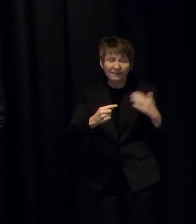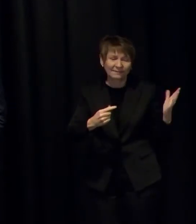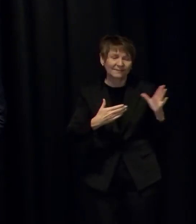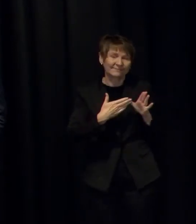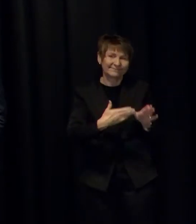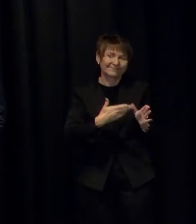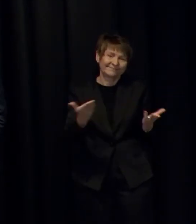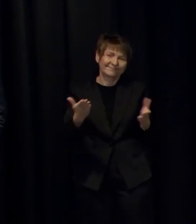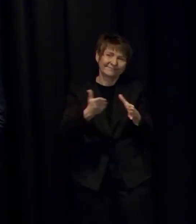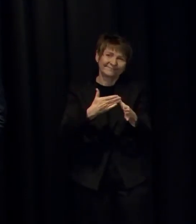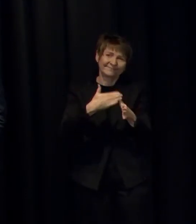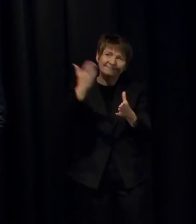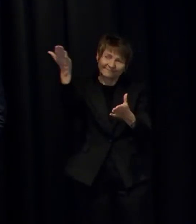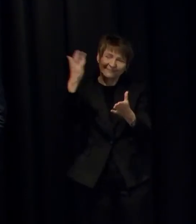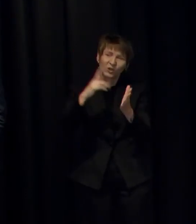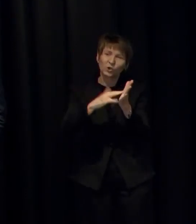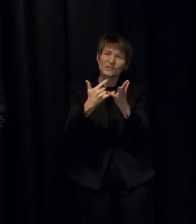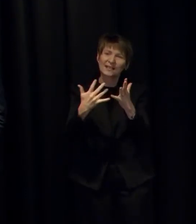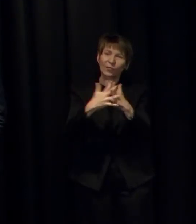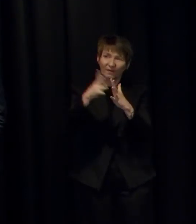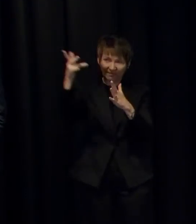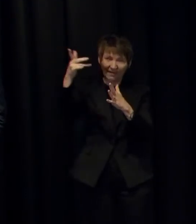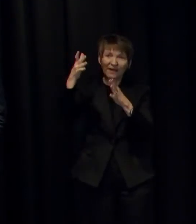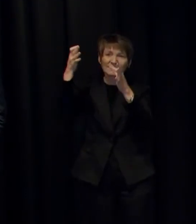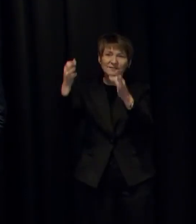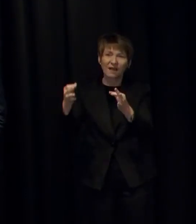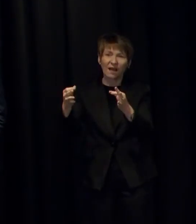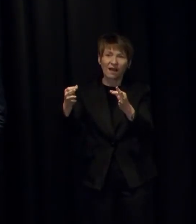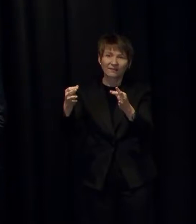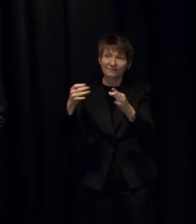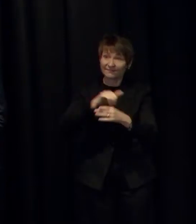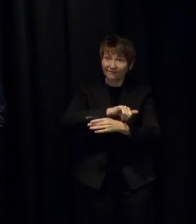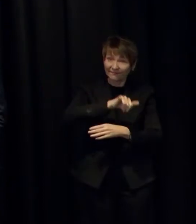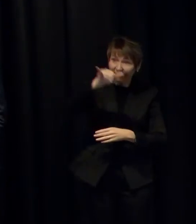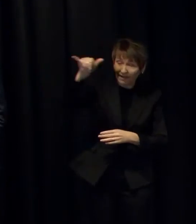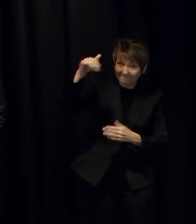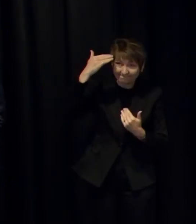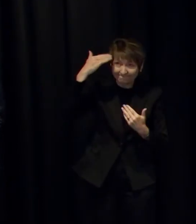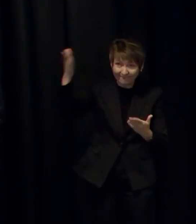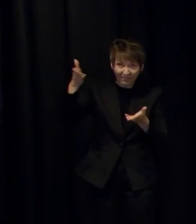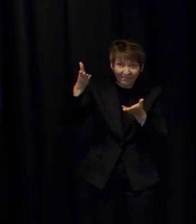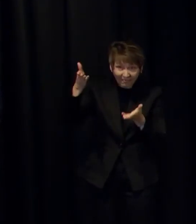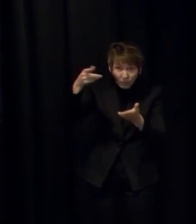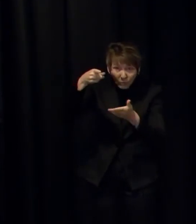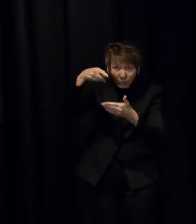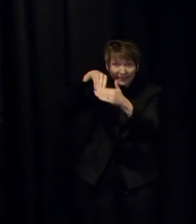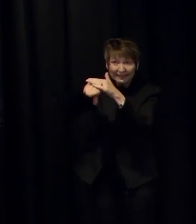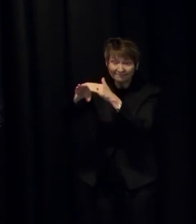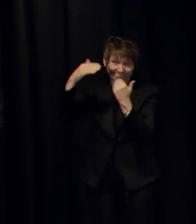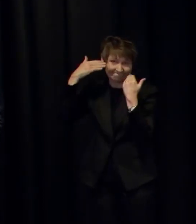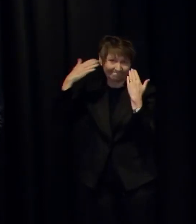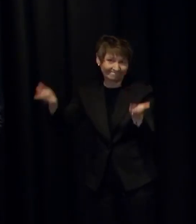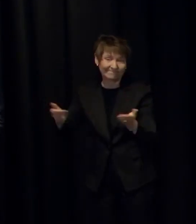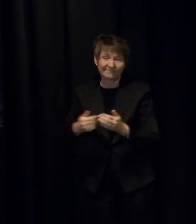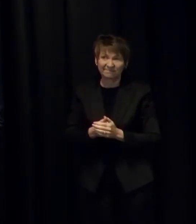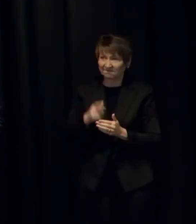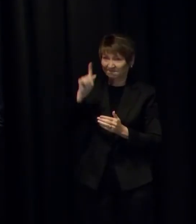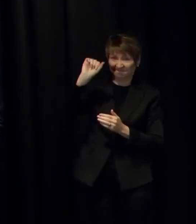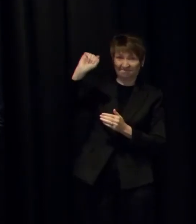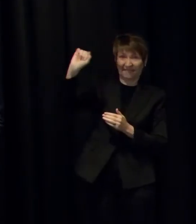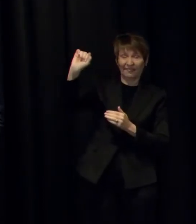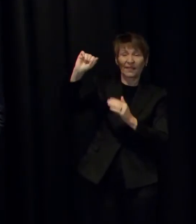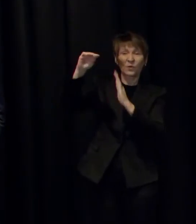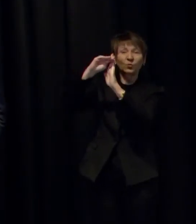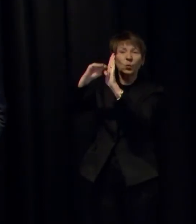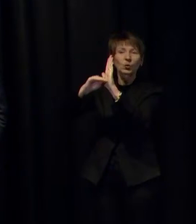government, not really a matter for us. But at this stage, what I'm asking people to do and what they'll be required to do, it was